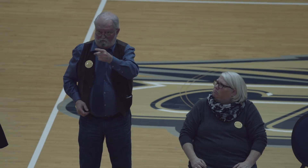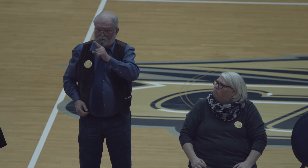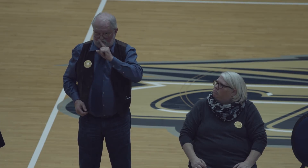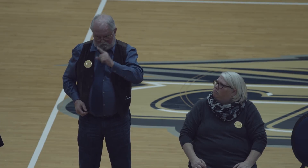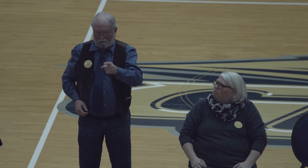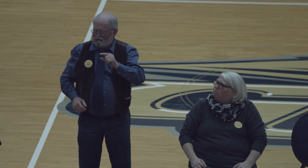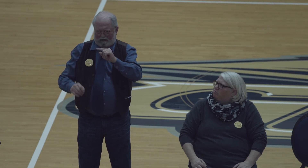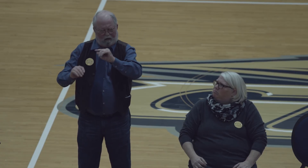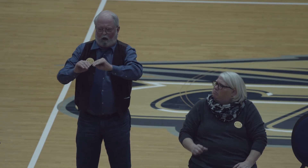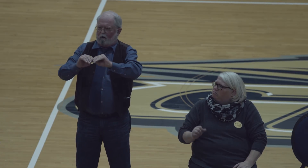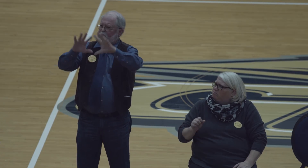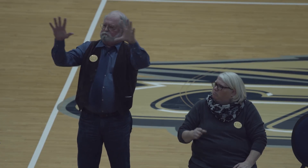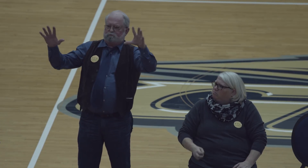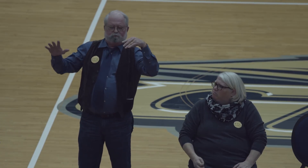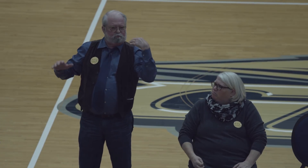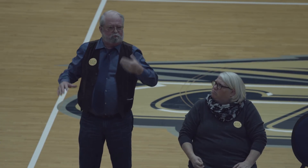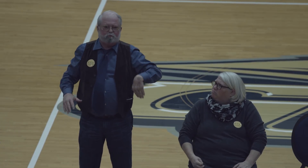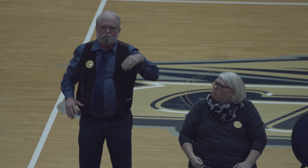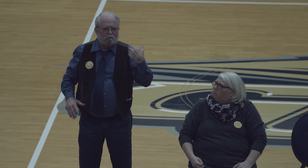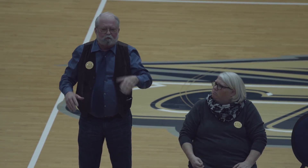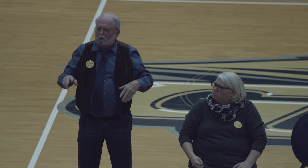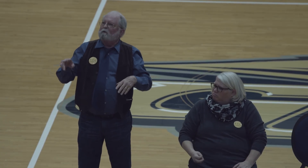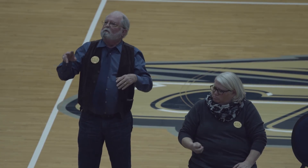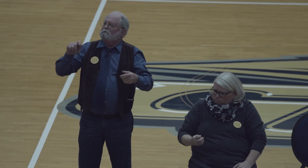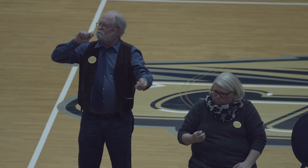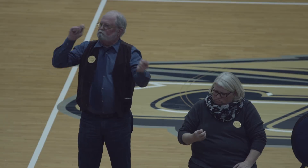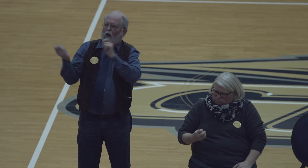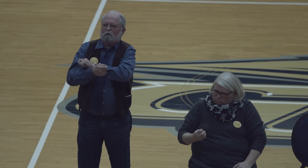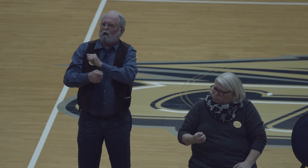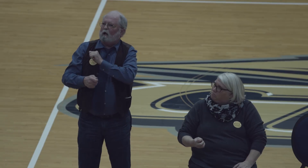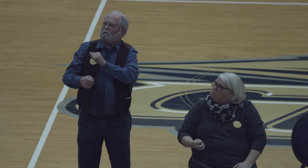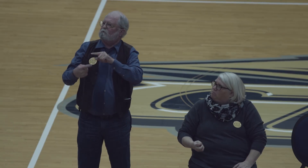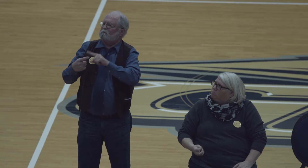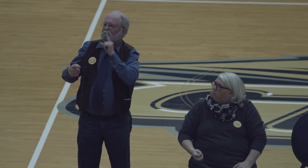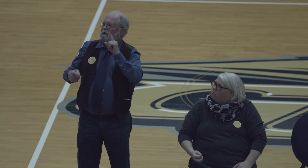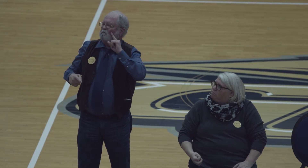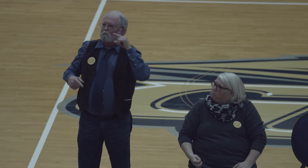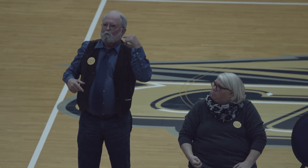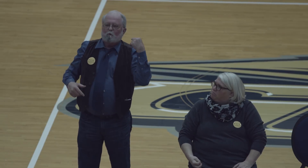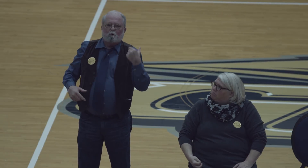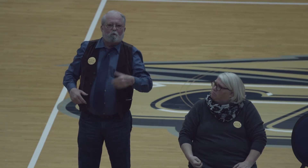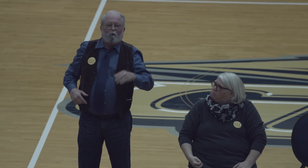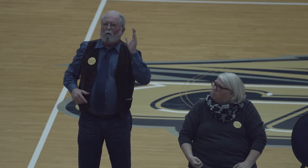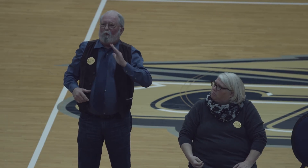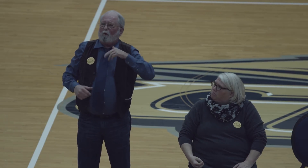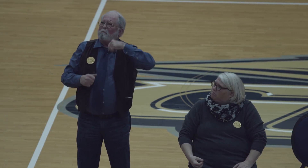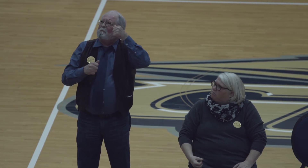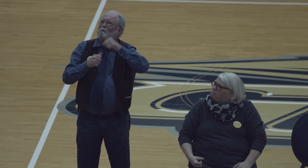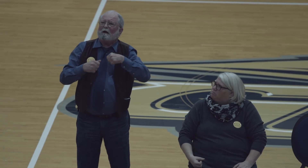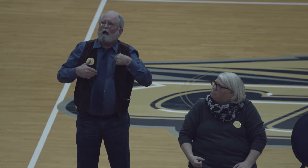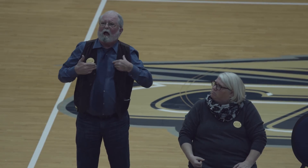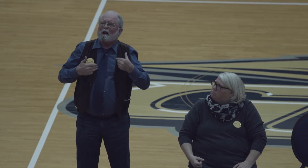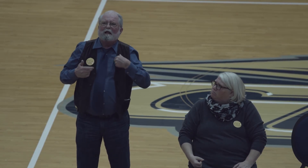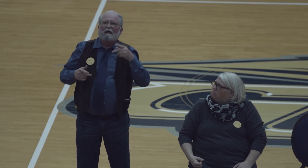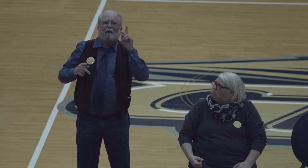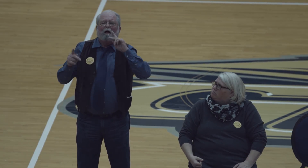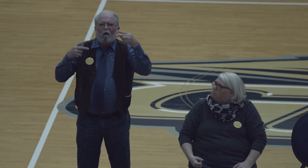hearing counterparts. It was so clear, the change in attitude and perspective of deaf people.